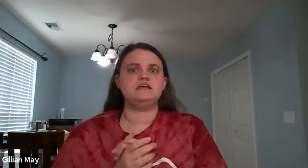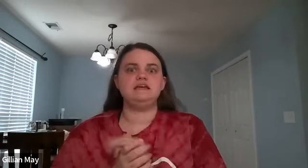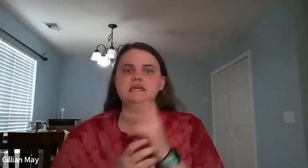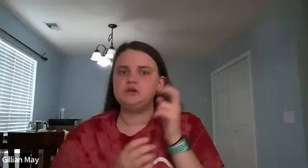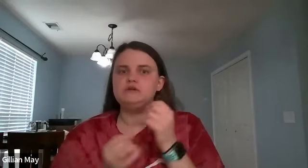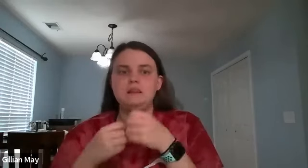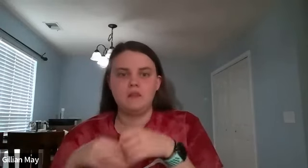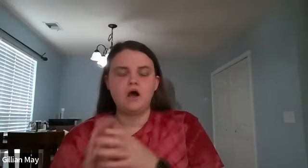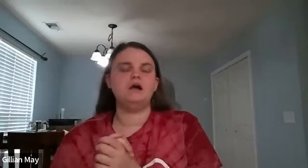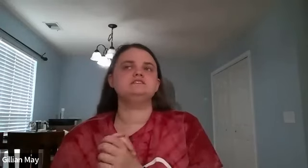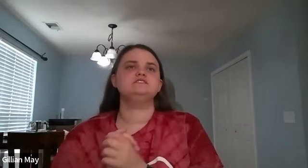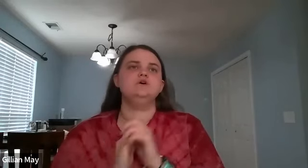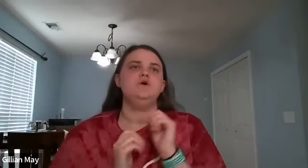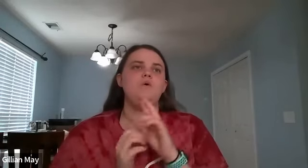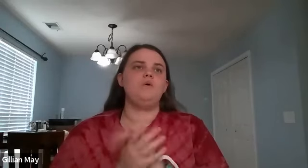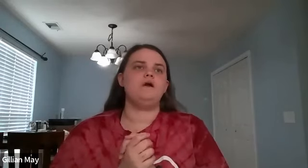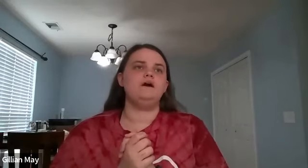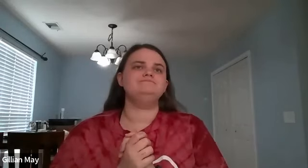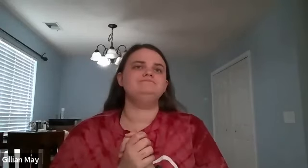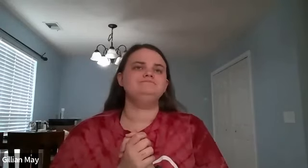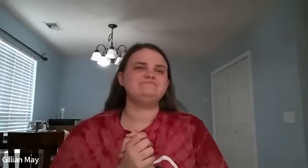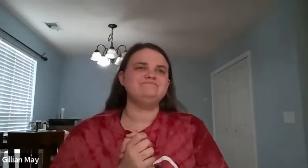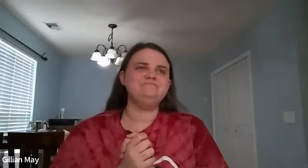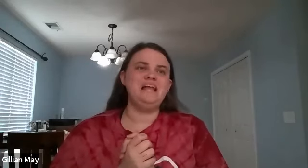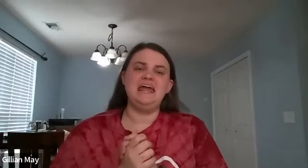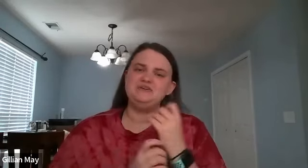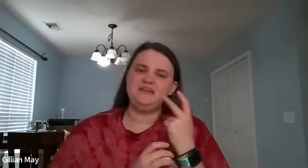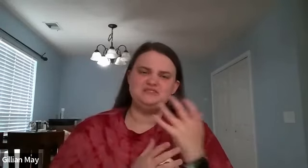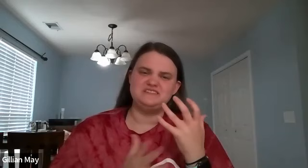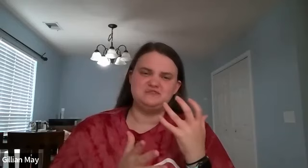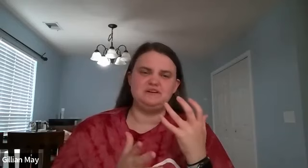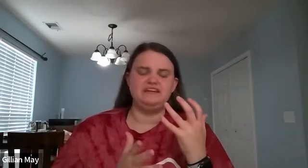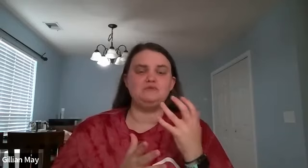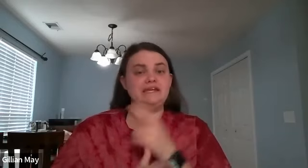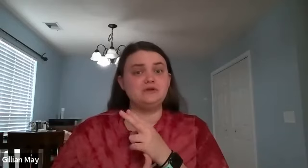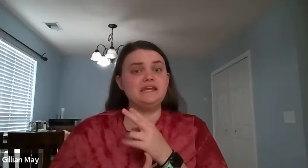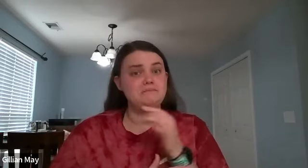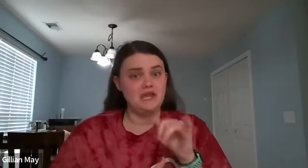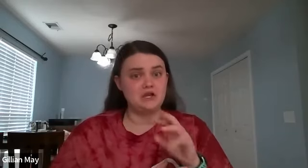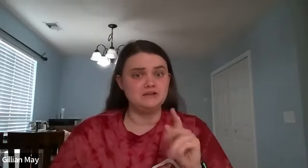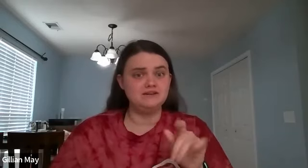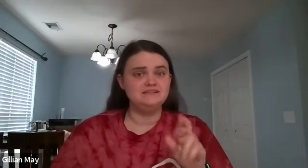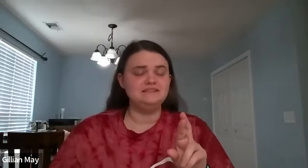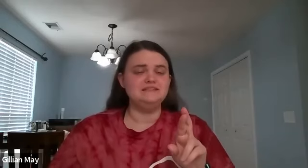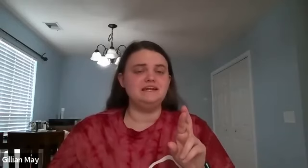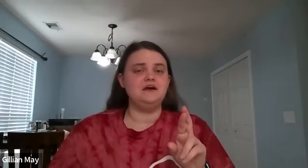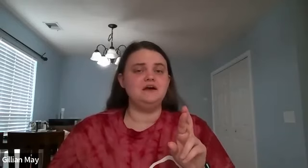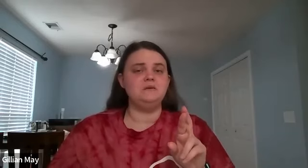like hearing loss or and I don't like using this word either, but hearing impaired.